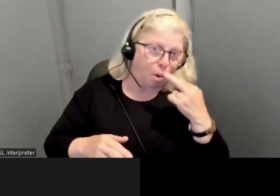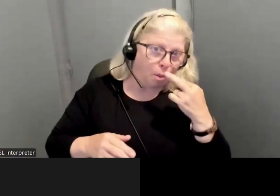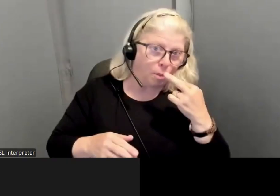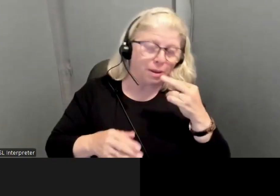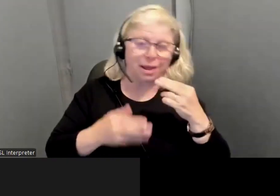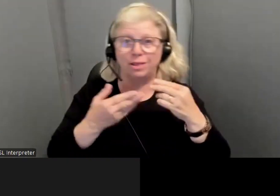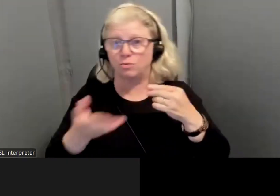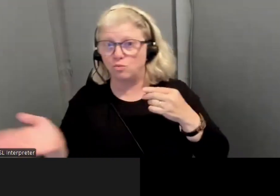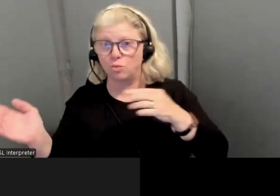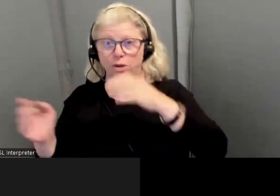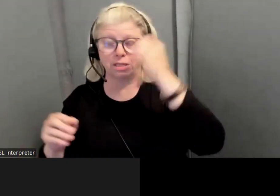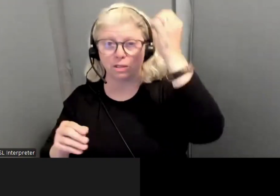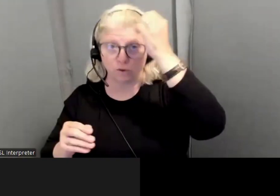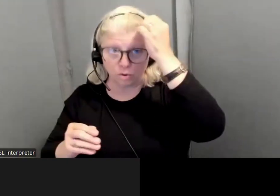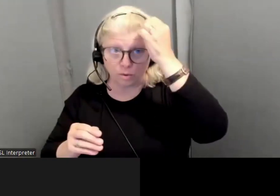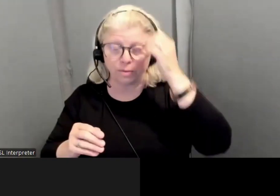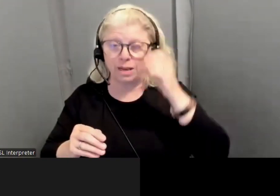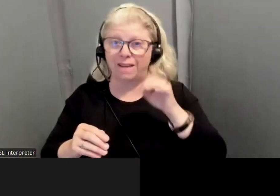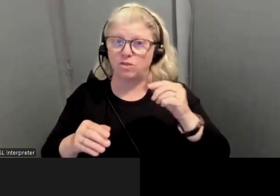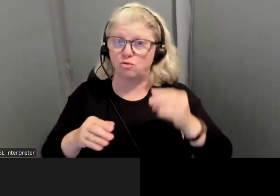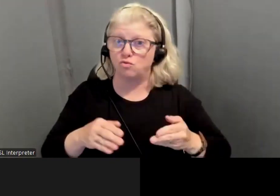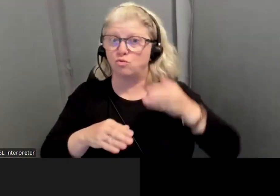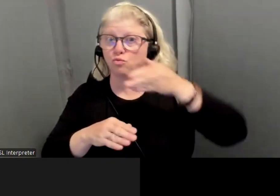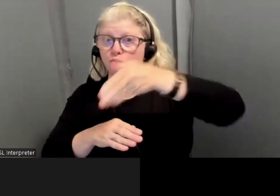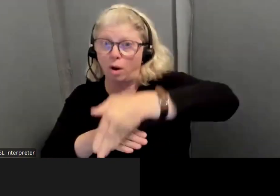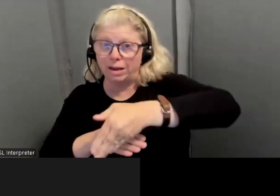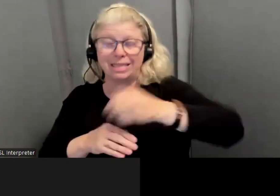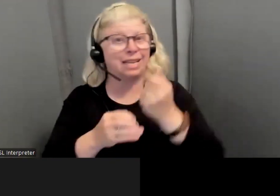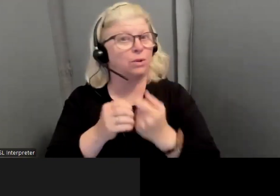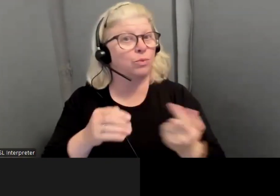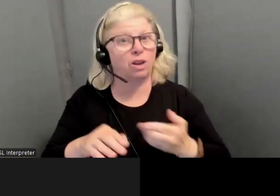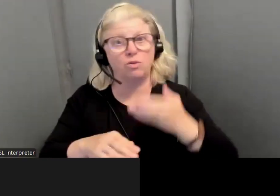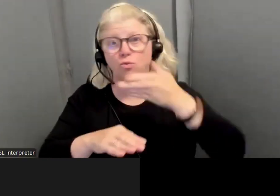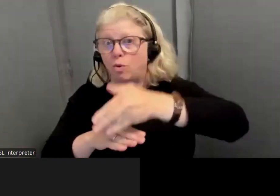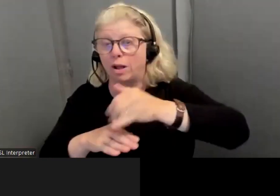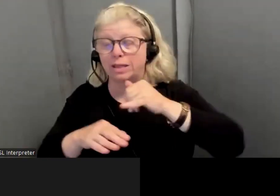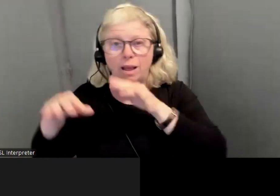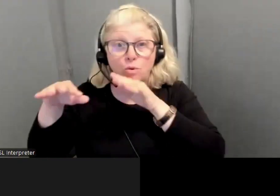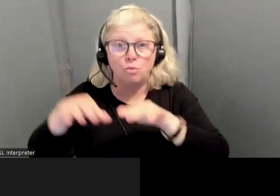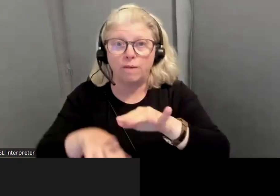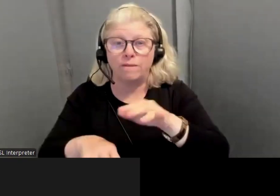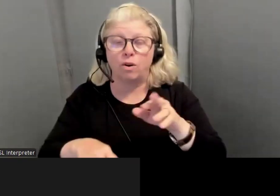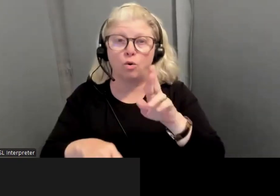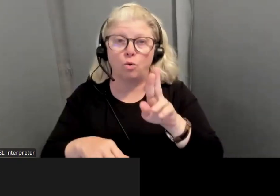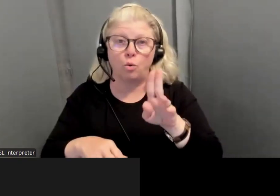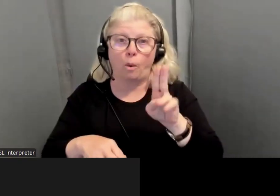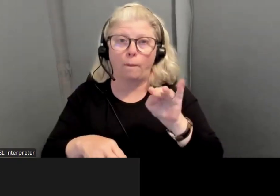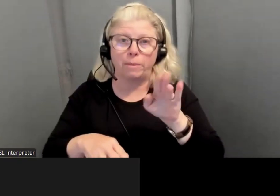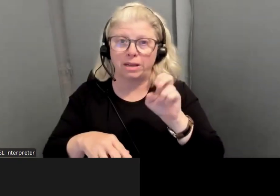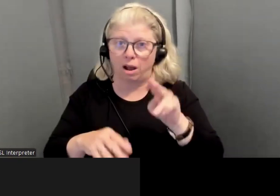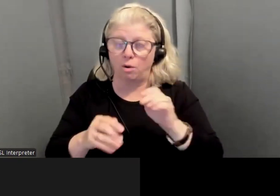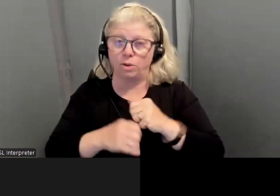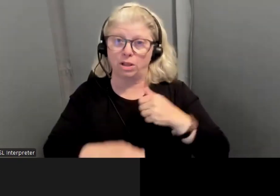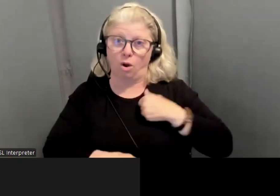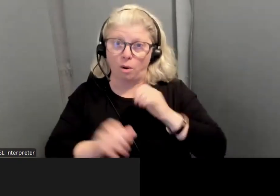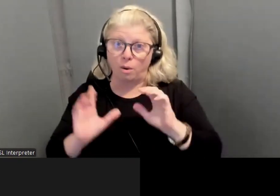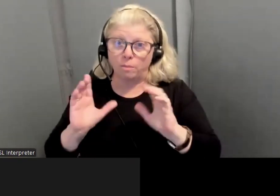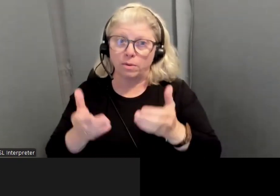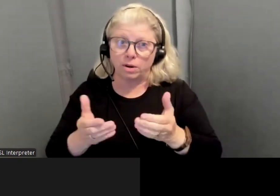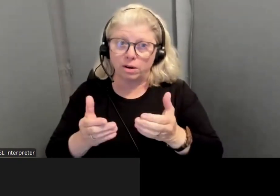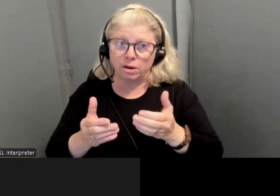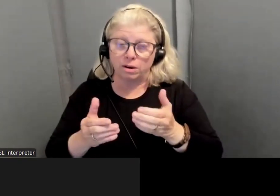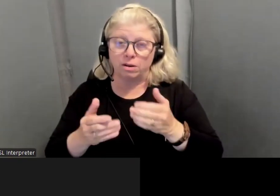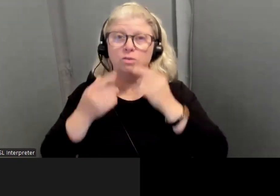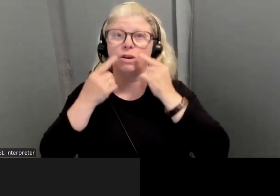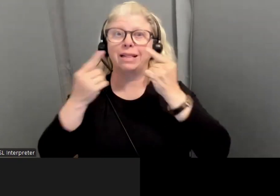rest of Europe. If you crossed that, anybody who crossed that point with an army was